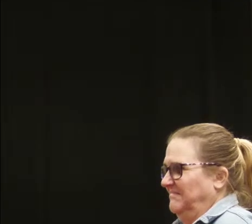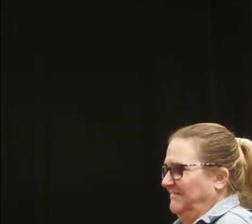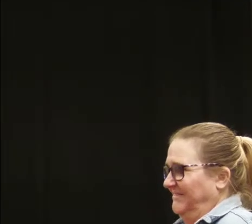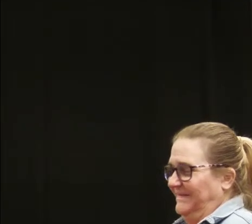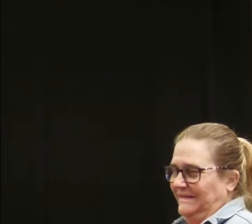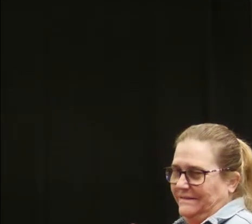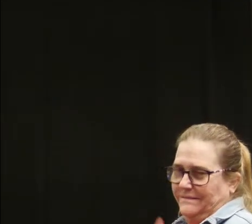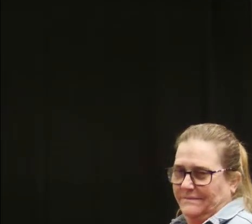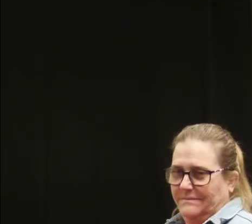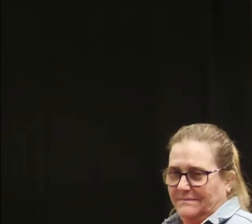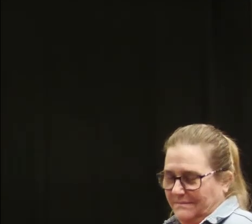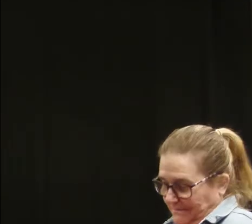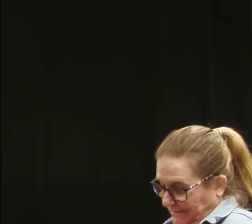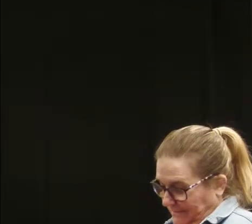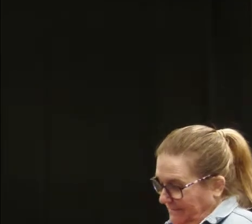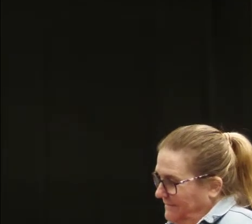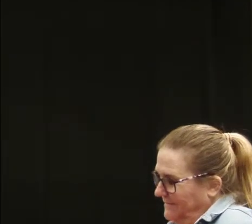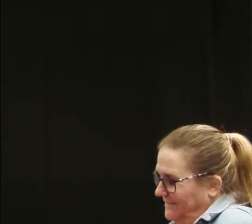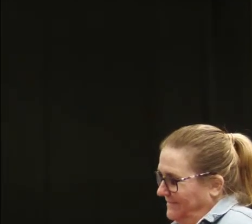specific